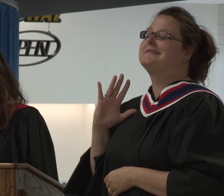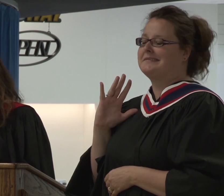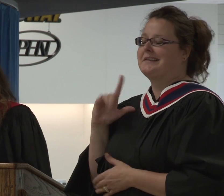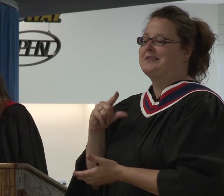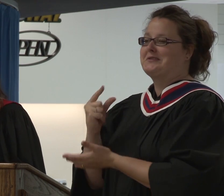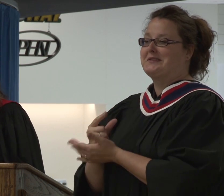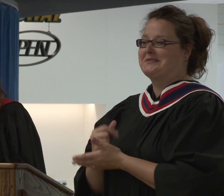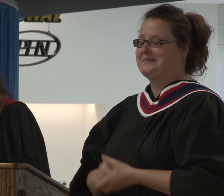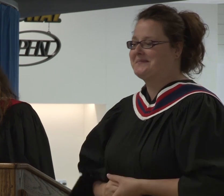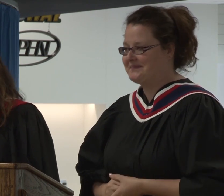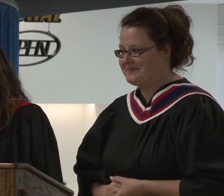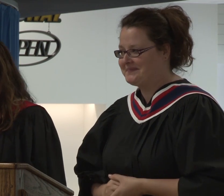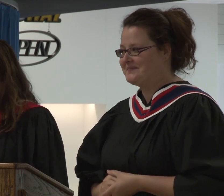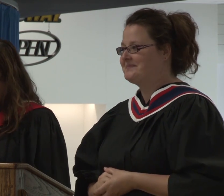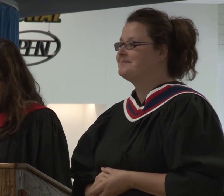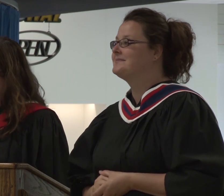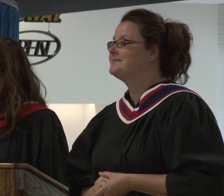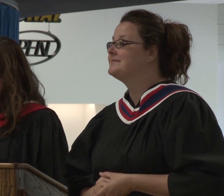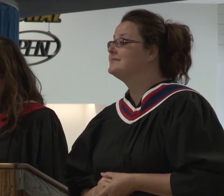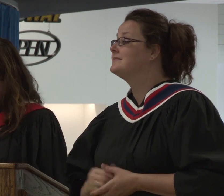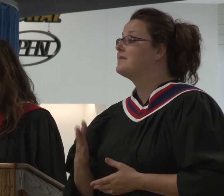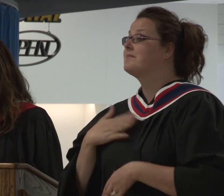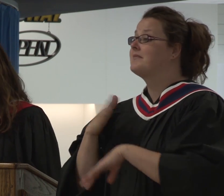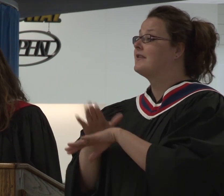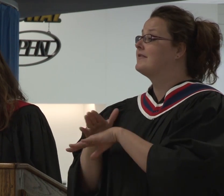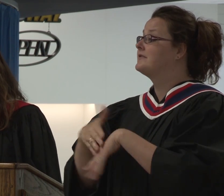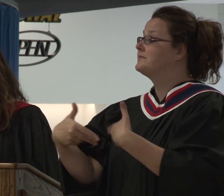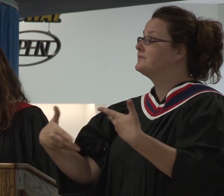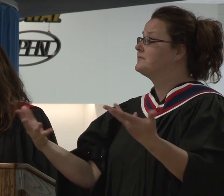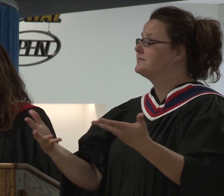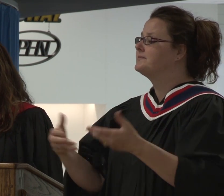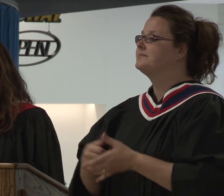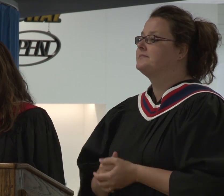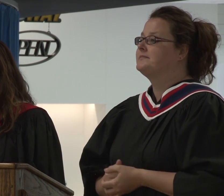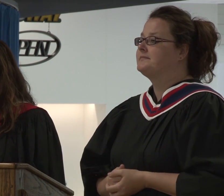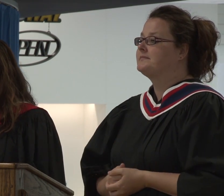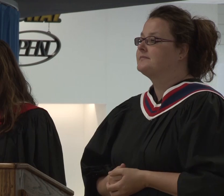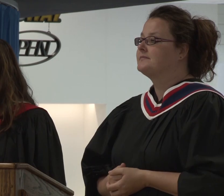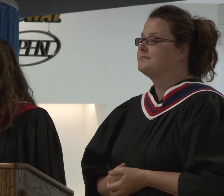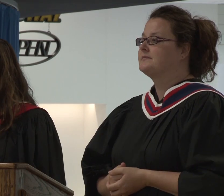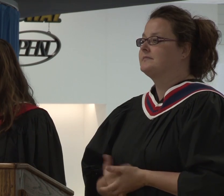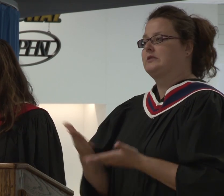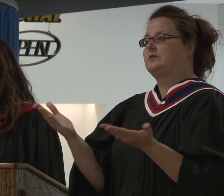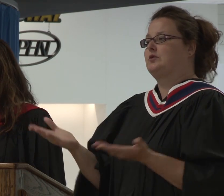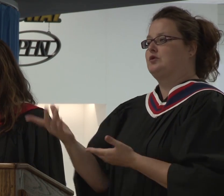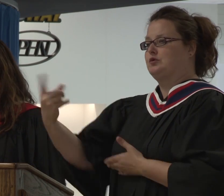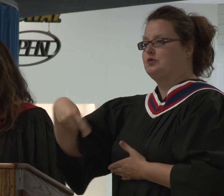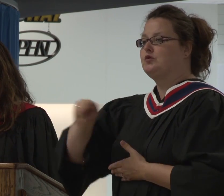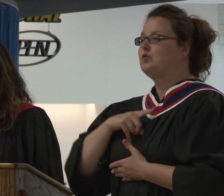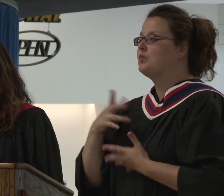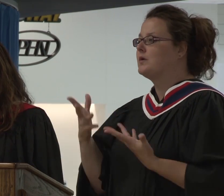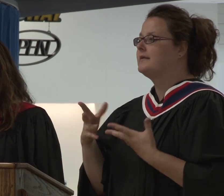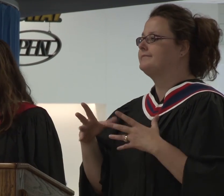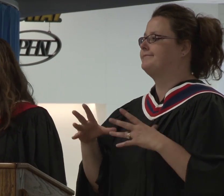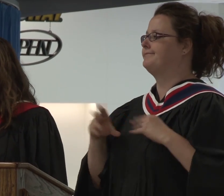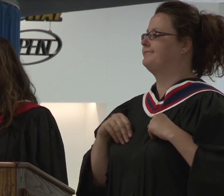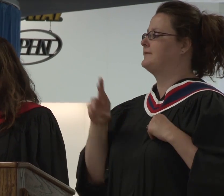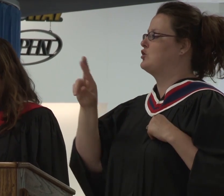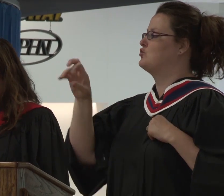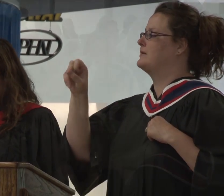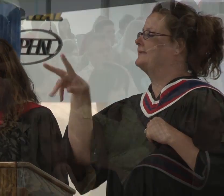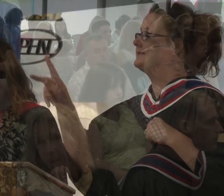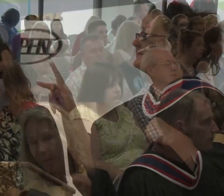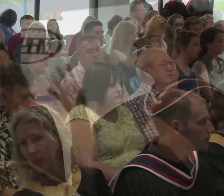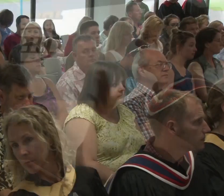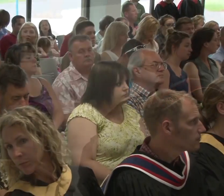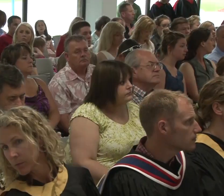ago. The piece of wisdom that I would like to share is to encourage you to take risks. In my